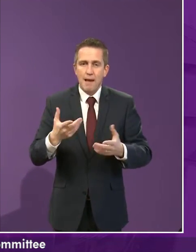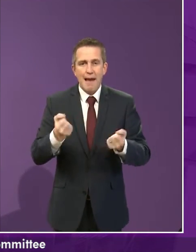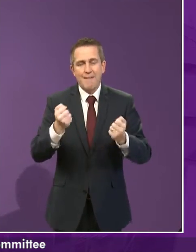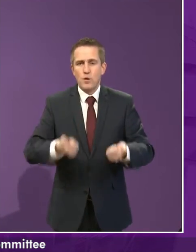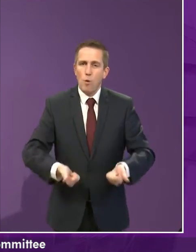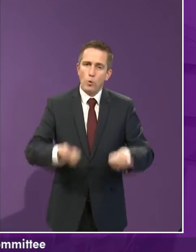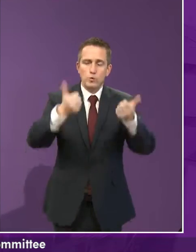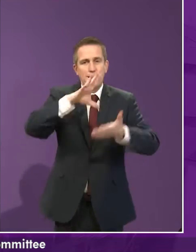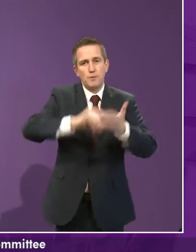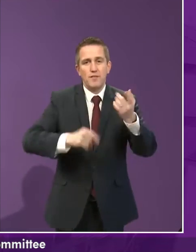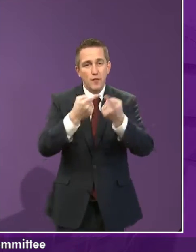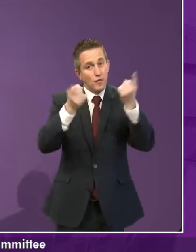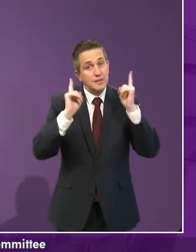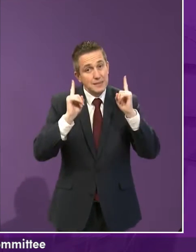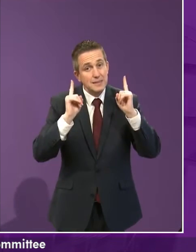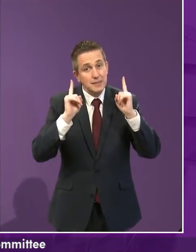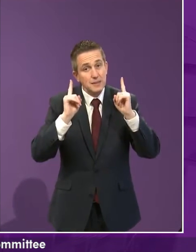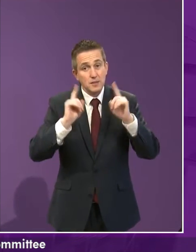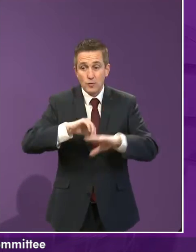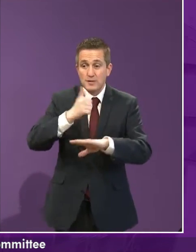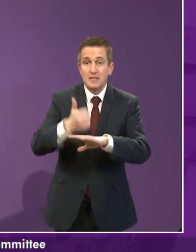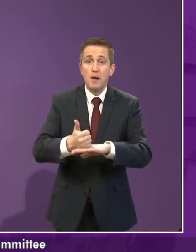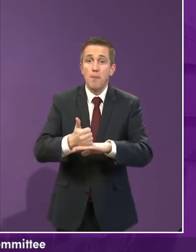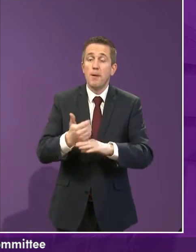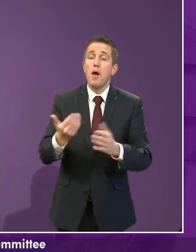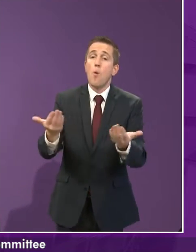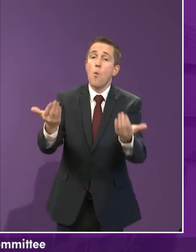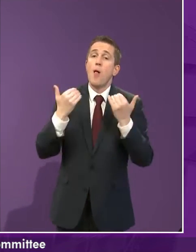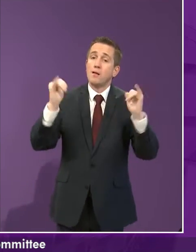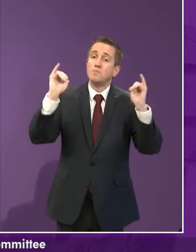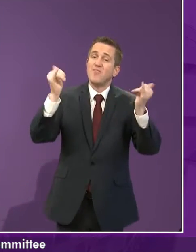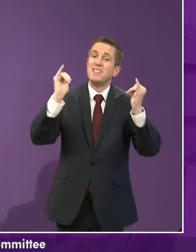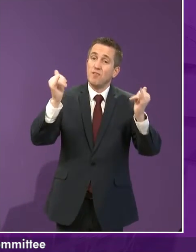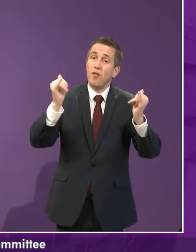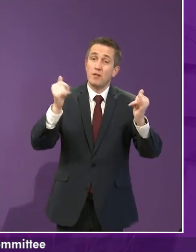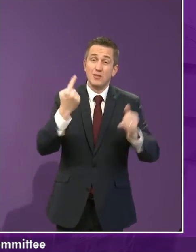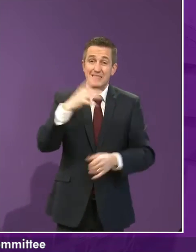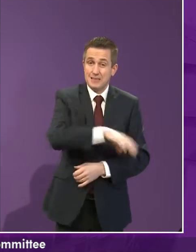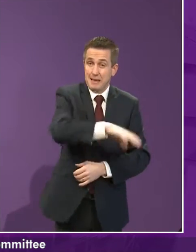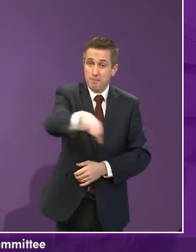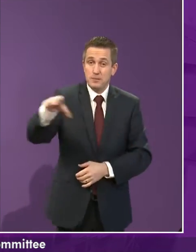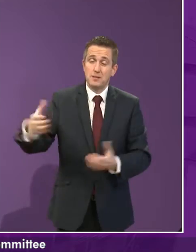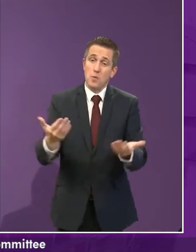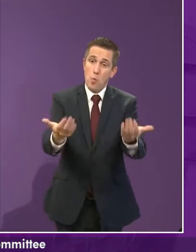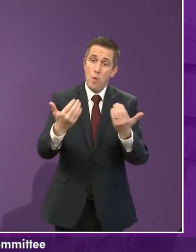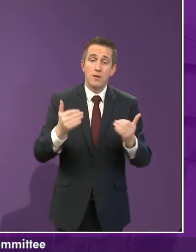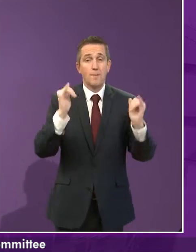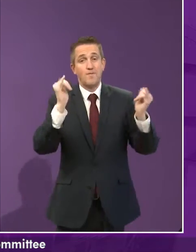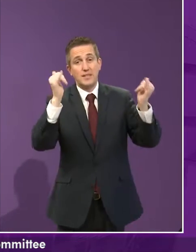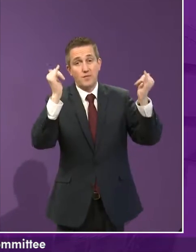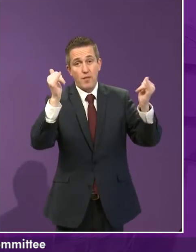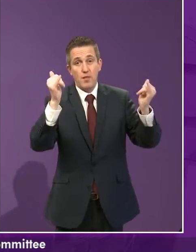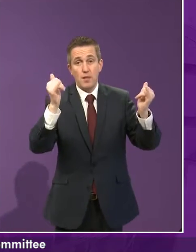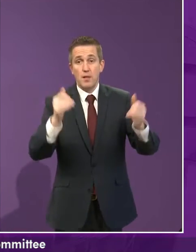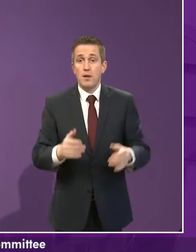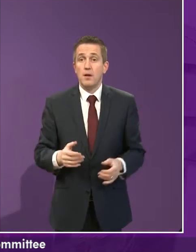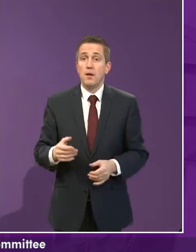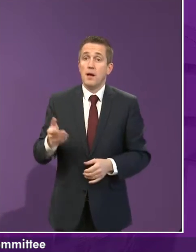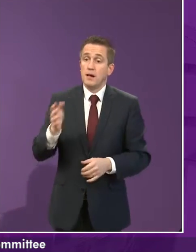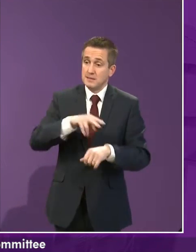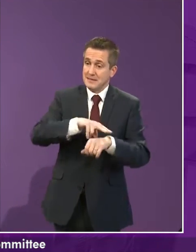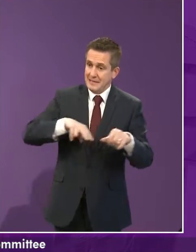towards. We've introduced a Students' Welcome Festival, and we run that at each campus. And it's very much, the senior members of